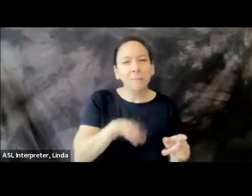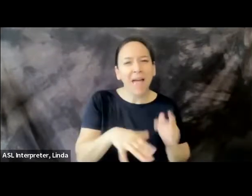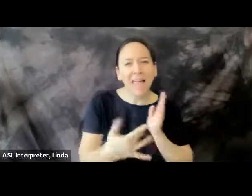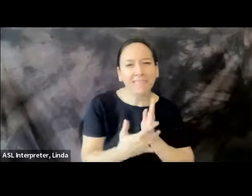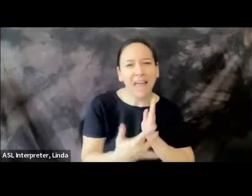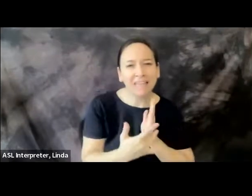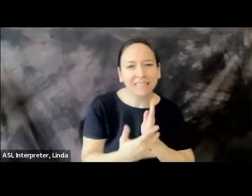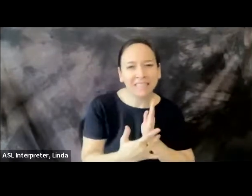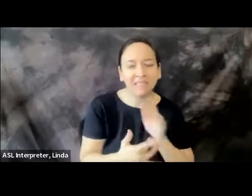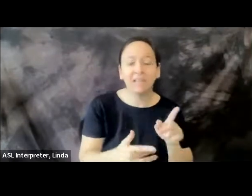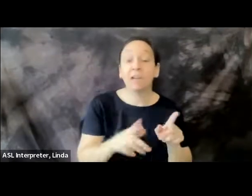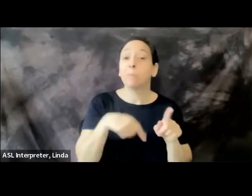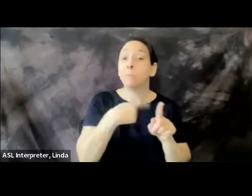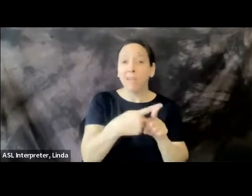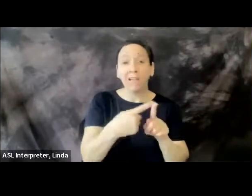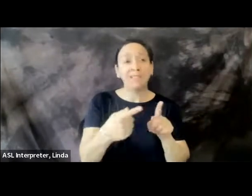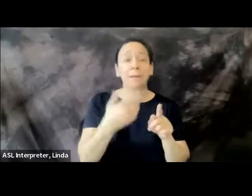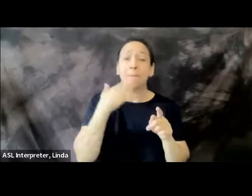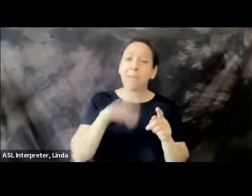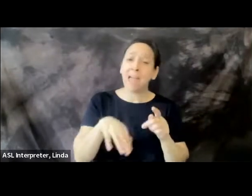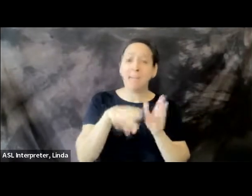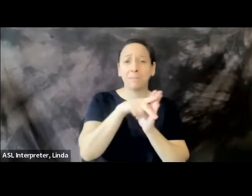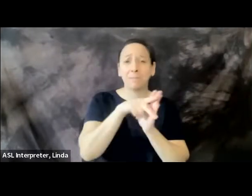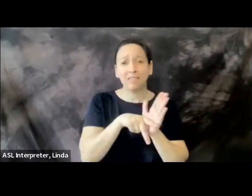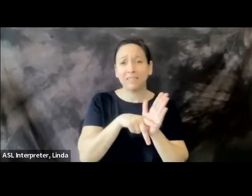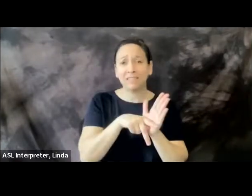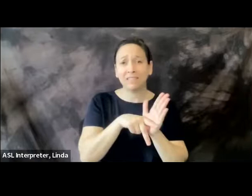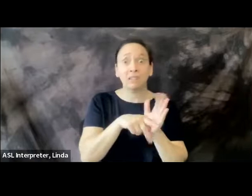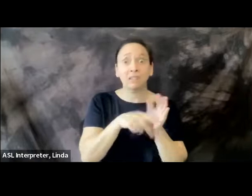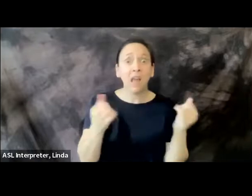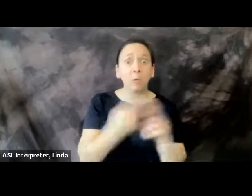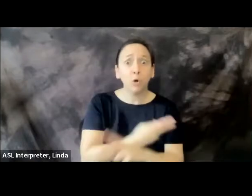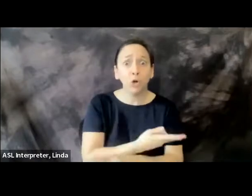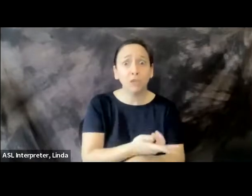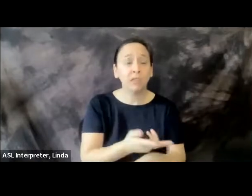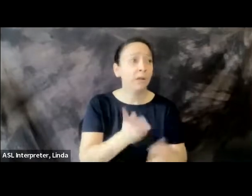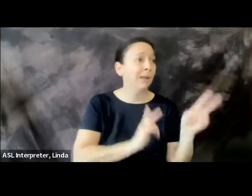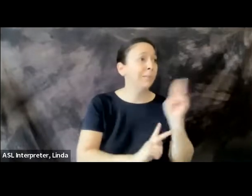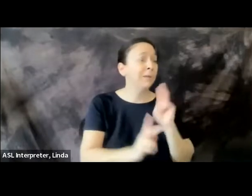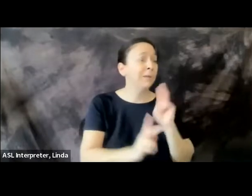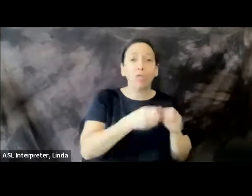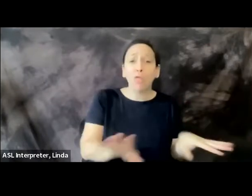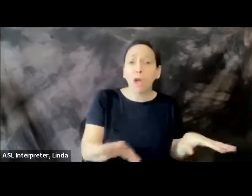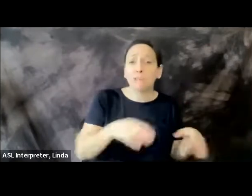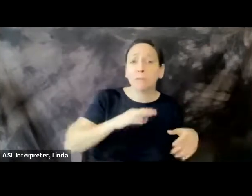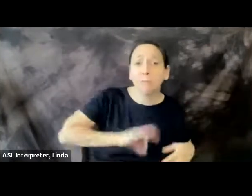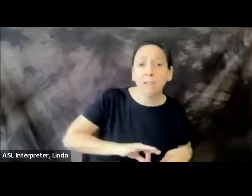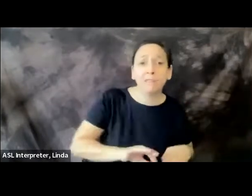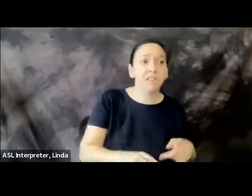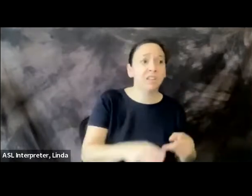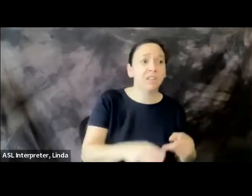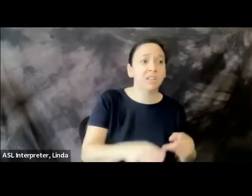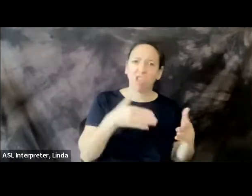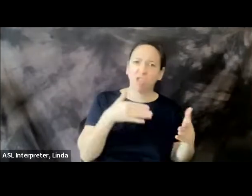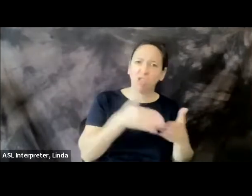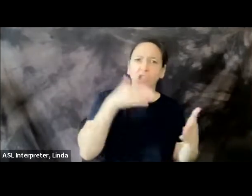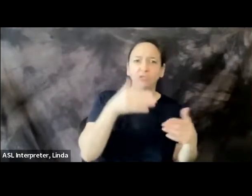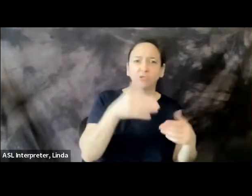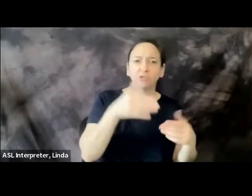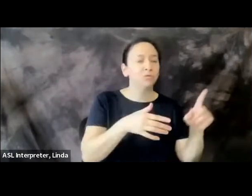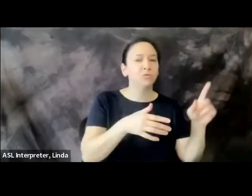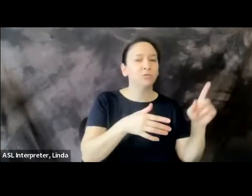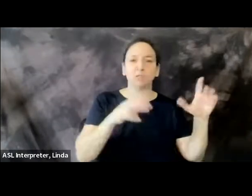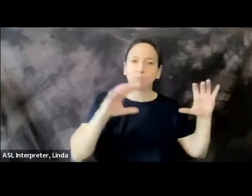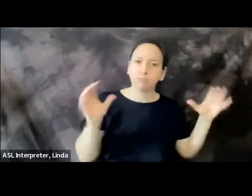making a already bad and harmful policy even worse. So many people lost their benefits. There was a class action lawsuit. Eventually, they fixed